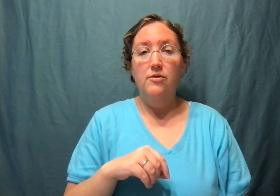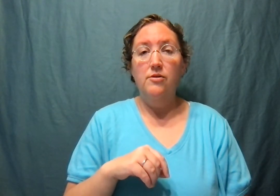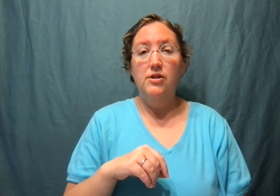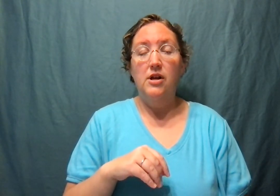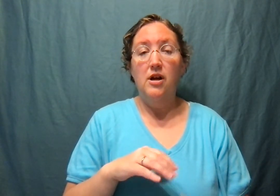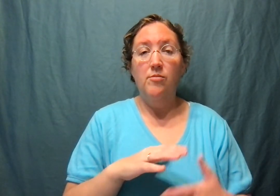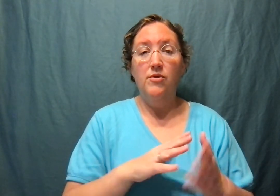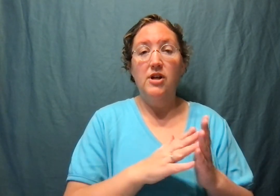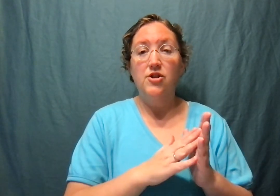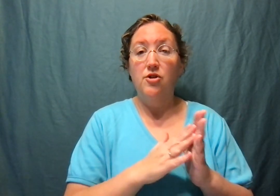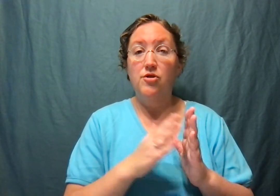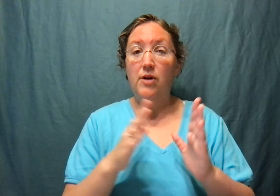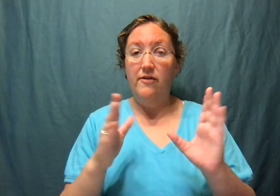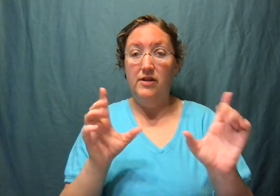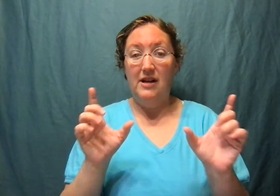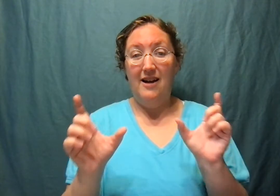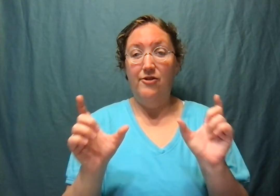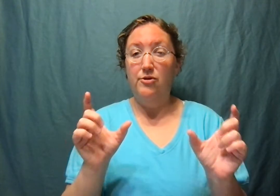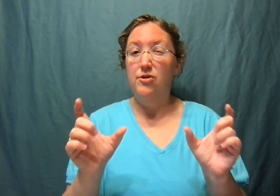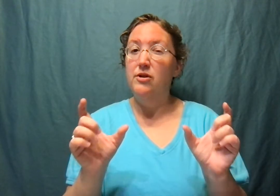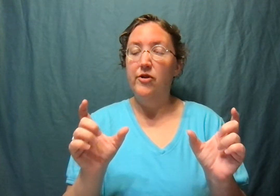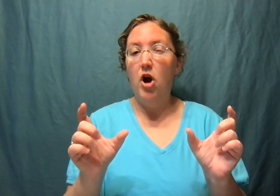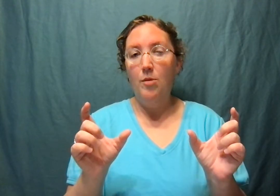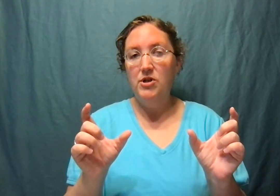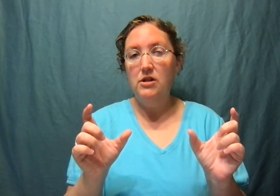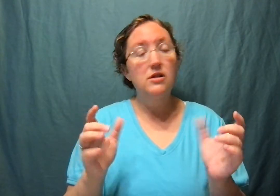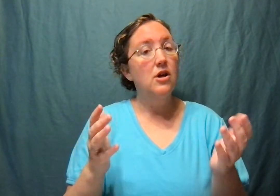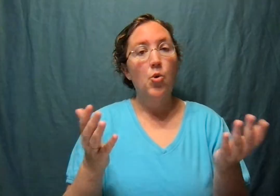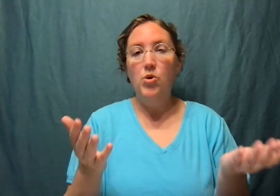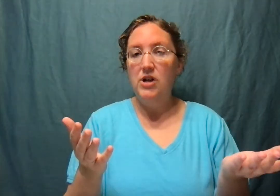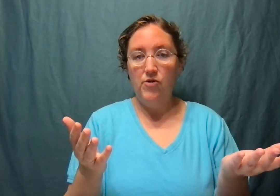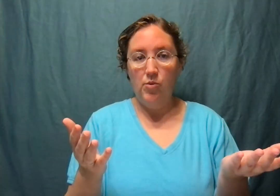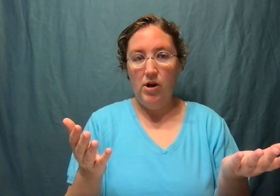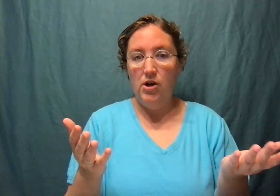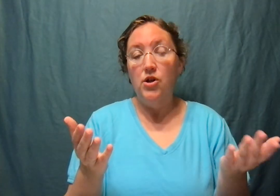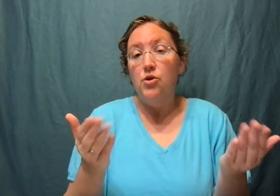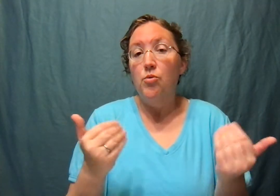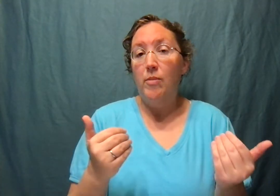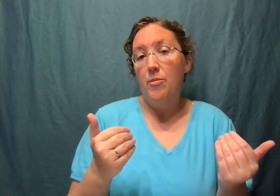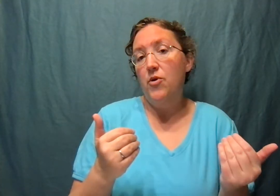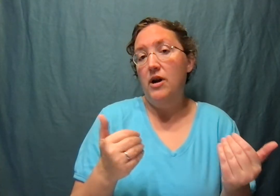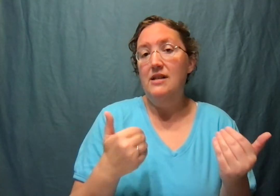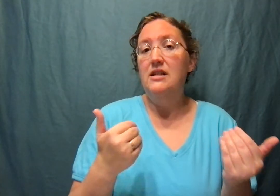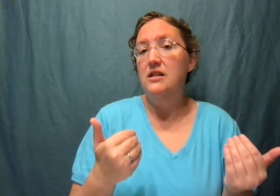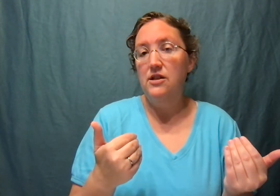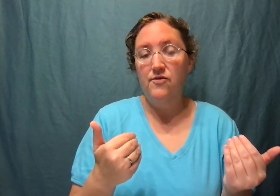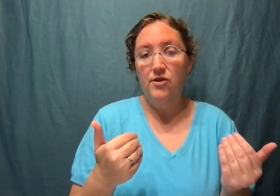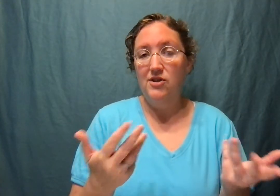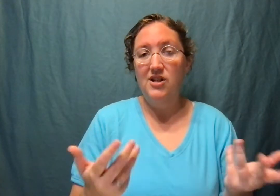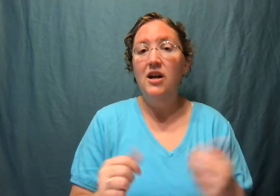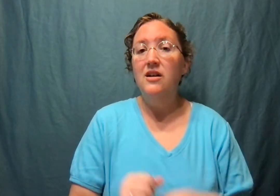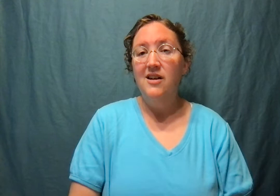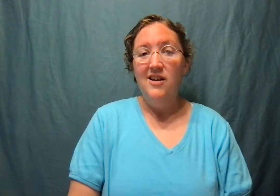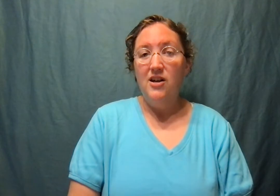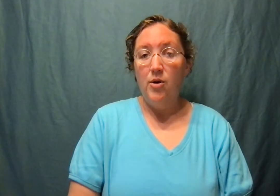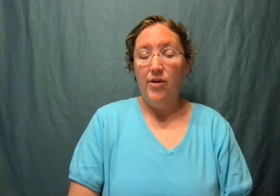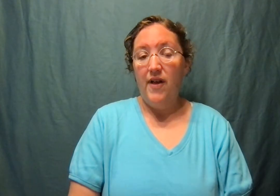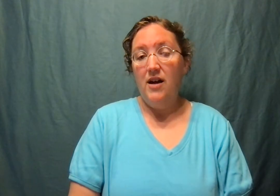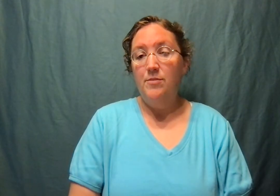Those numbers I showed you that have those 2 different options. Whichever one you remember and is easiest for you to sign, go with that, but